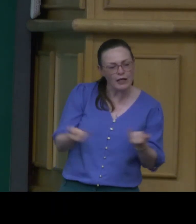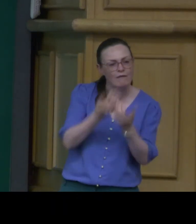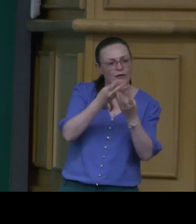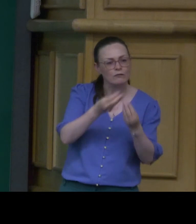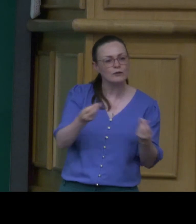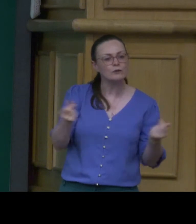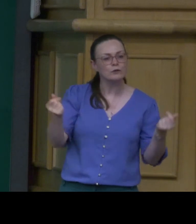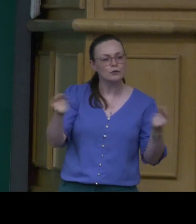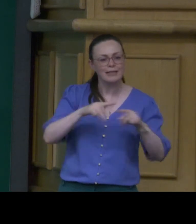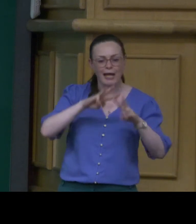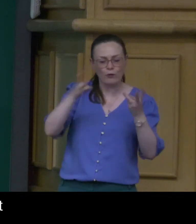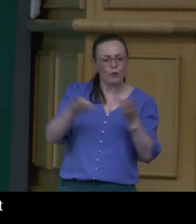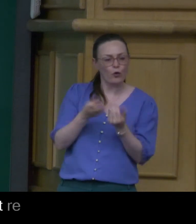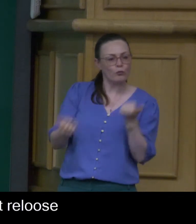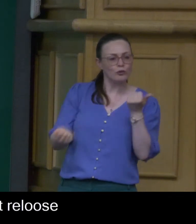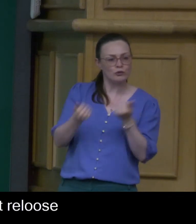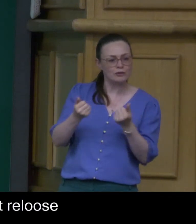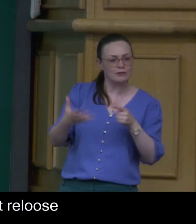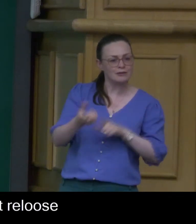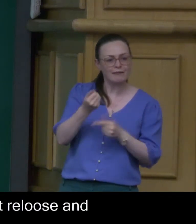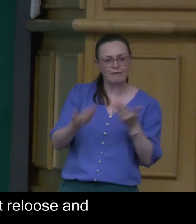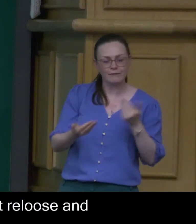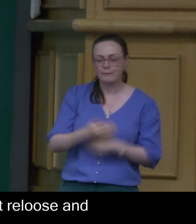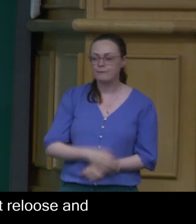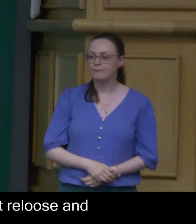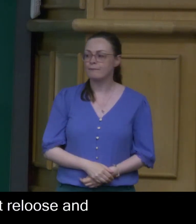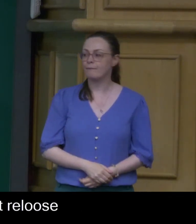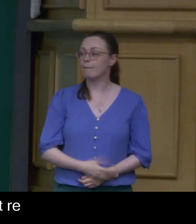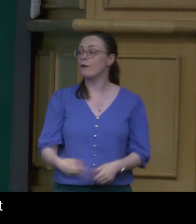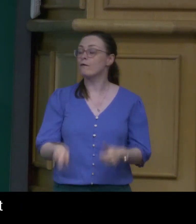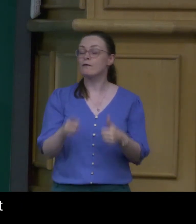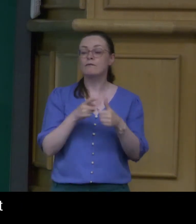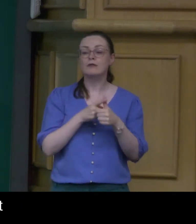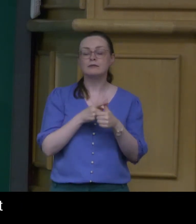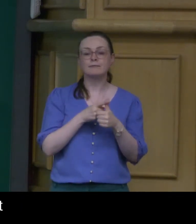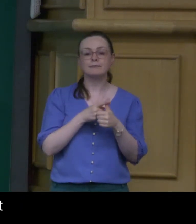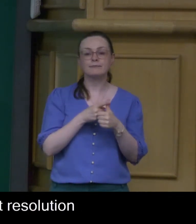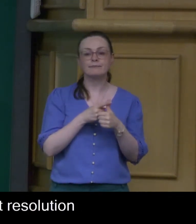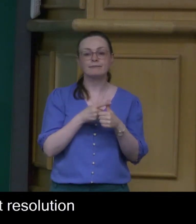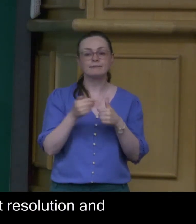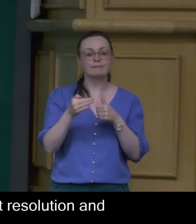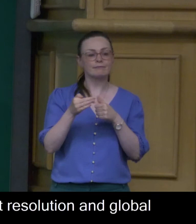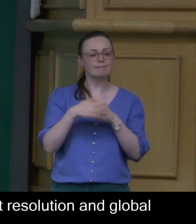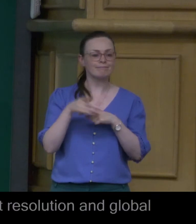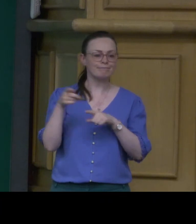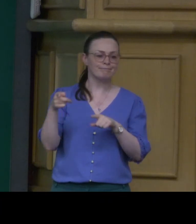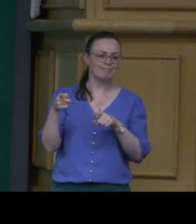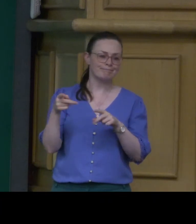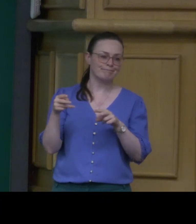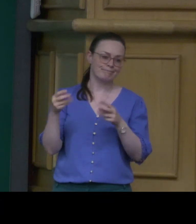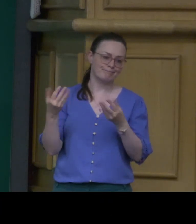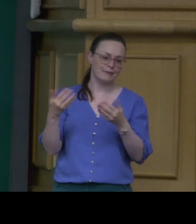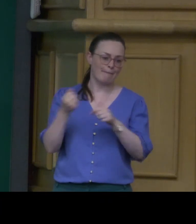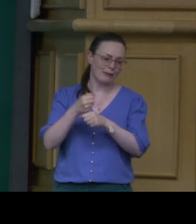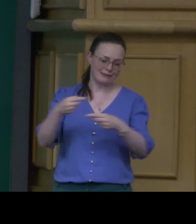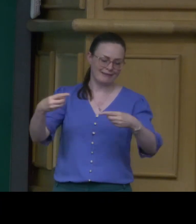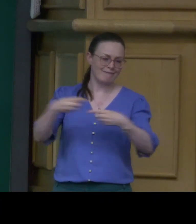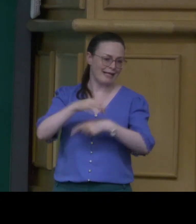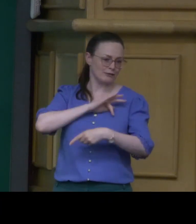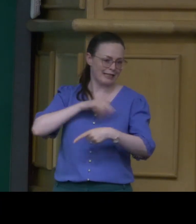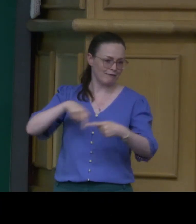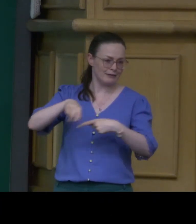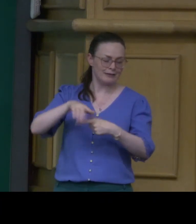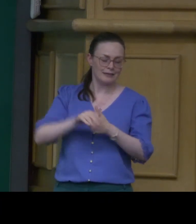resolution and global justice. Firstly, with regard to that issue about being able to defend